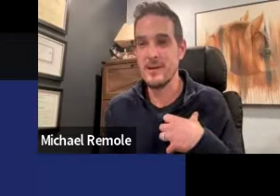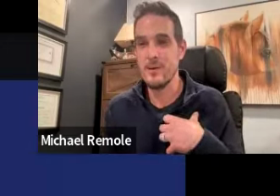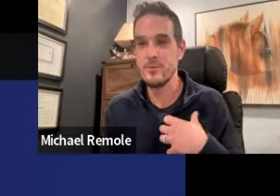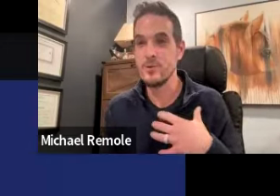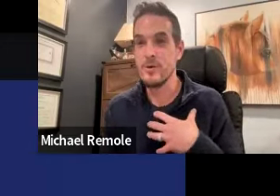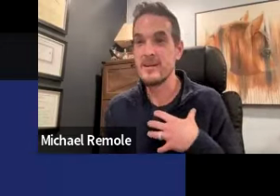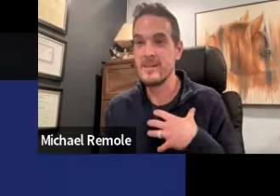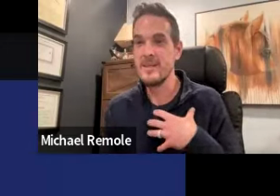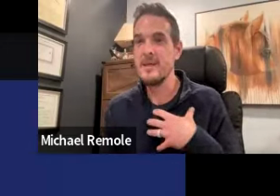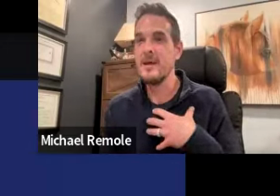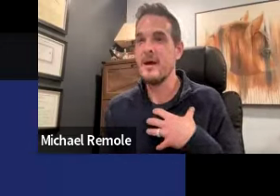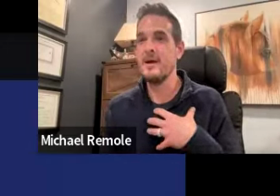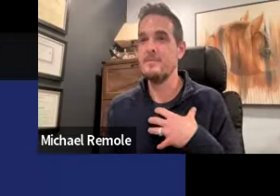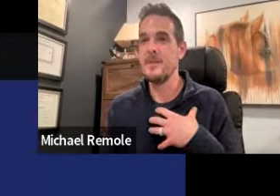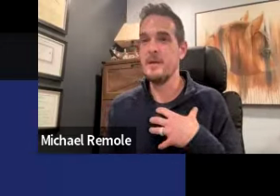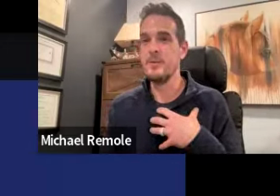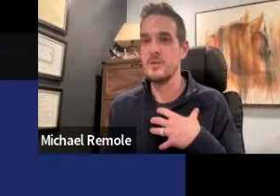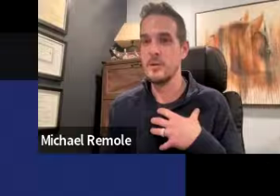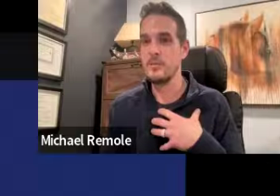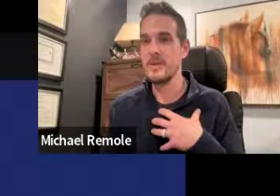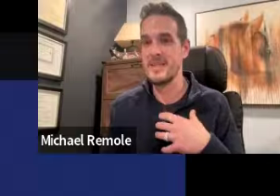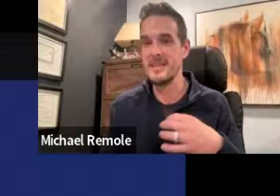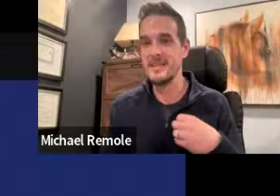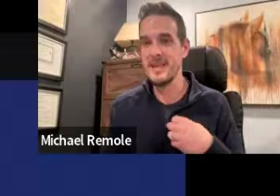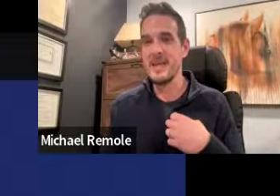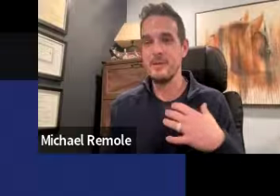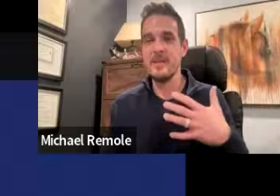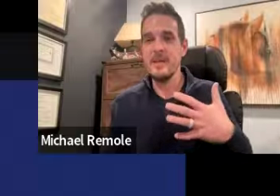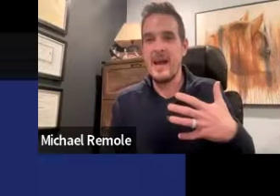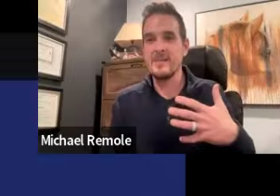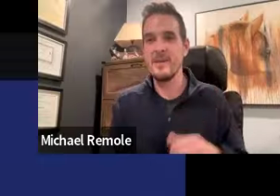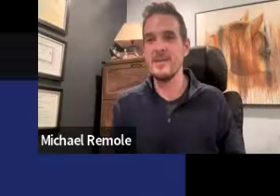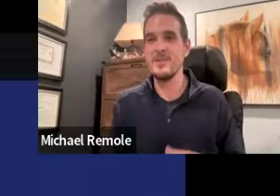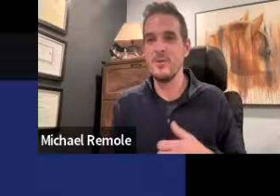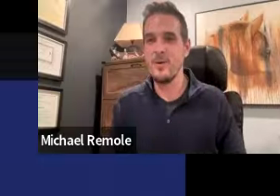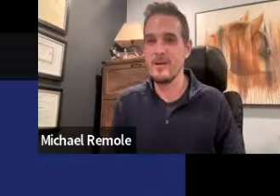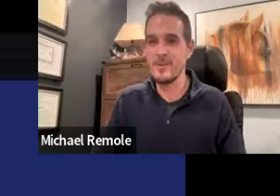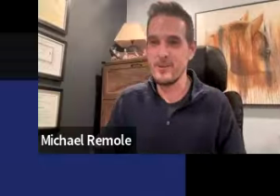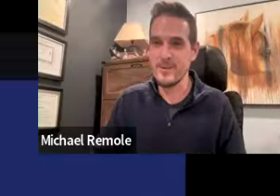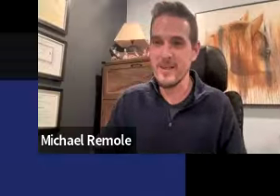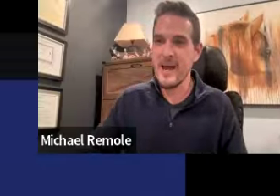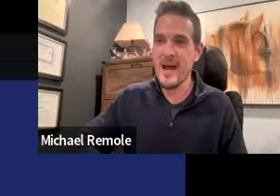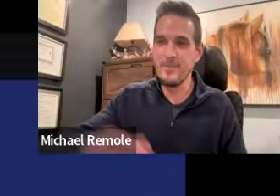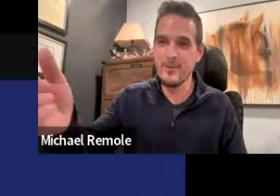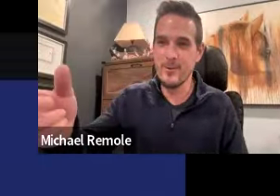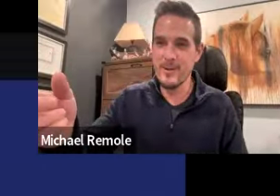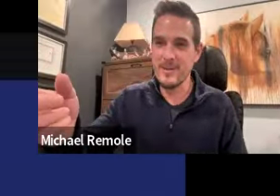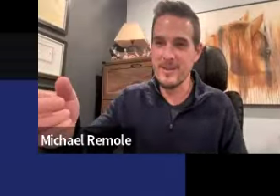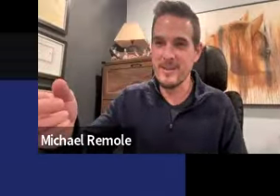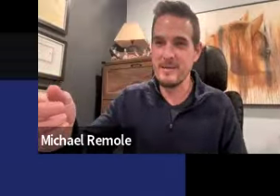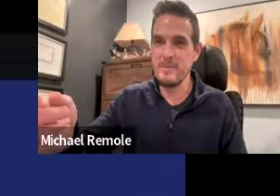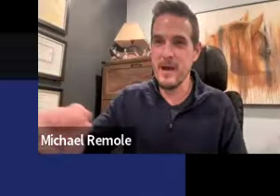engaged with the kiddo directly, it was a little bit intense. He would get activated, and so what I would do is I would